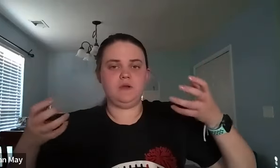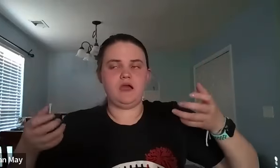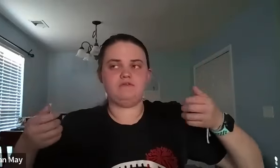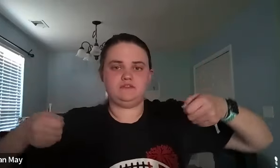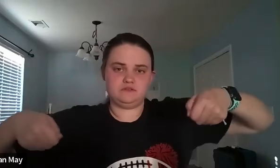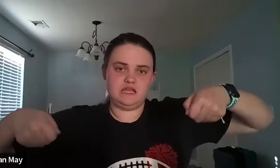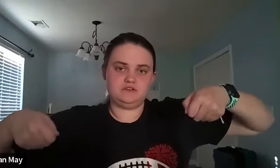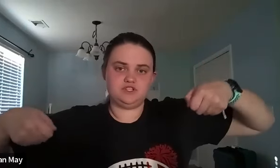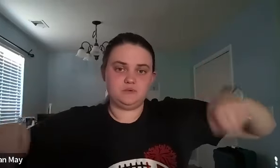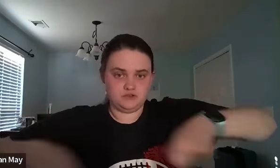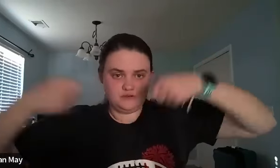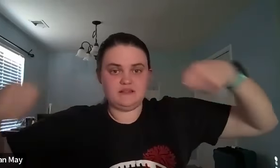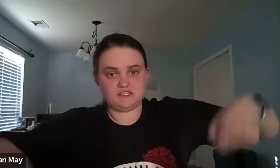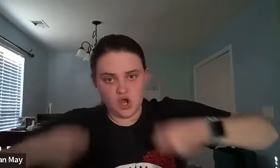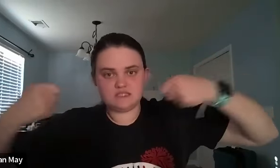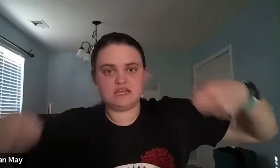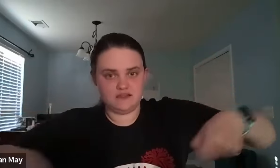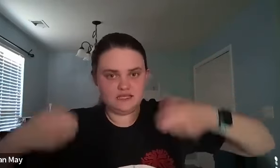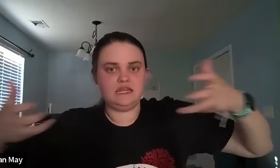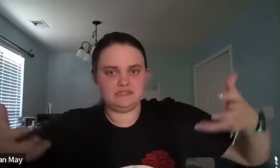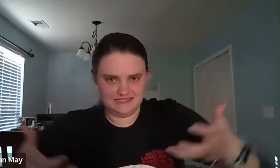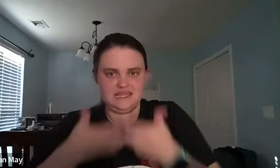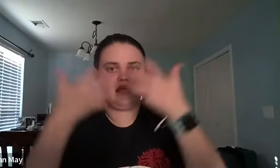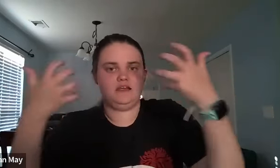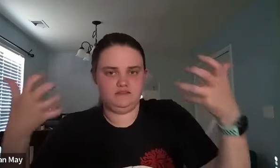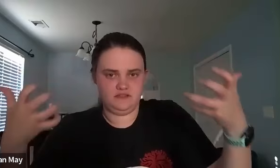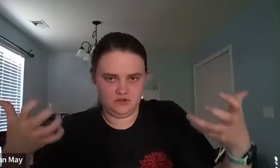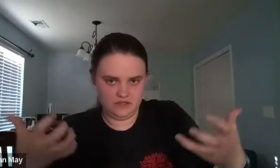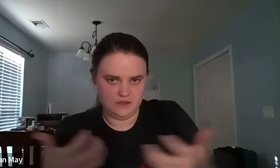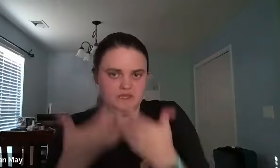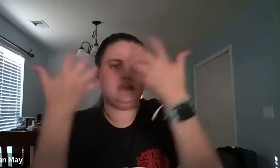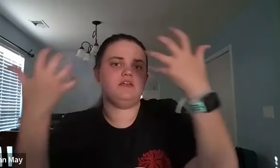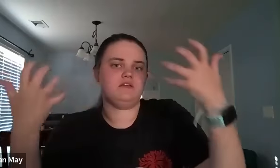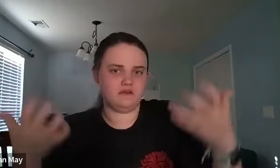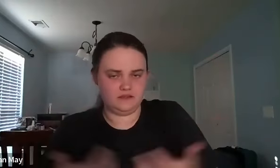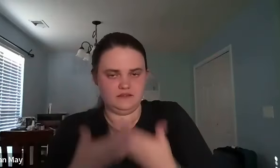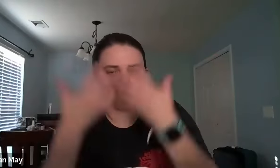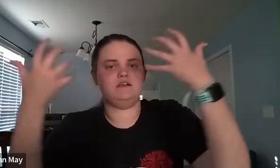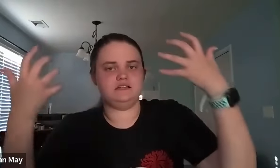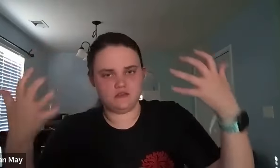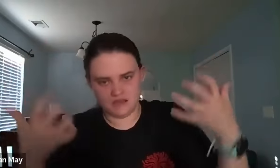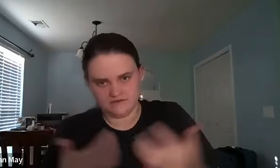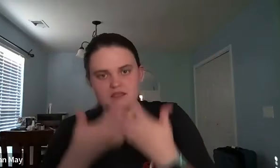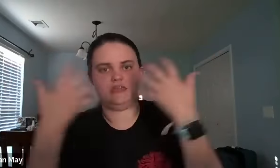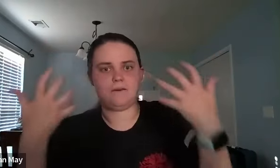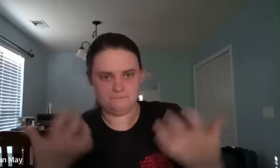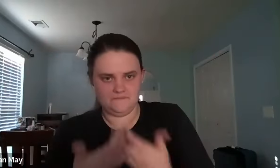have like those handles, you know, when you're doing like a tossed salad, it's that kind of thing. You're like coming together and the salad is all kind of flying. Yeah,